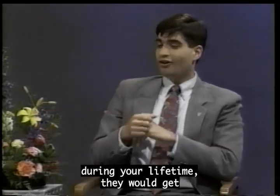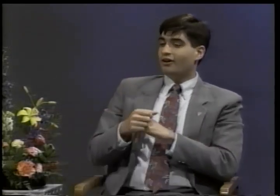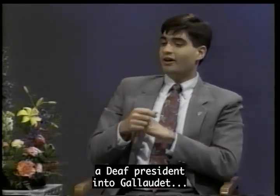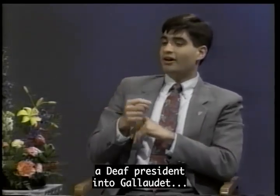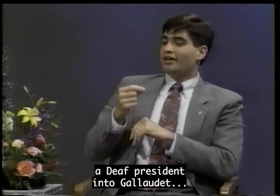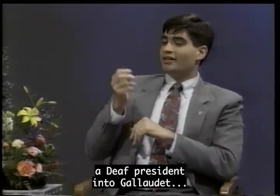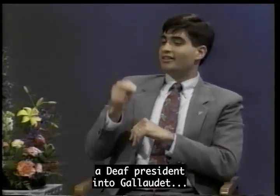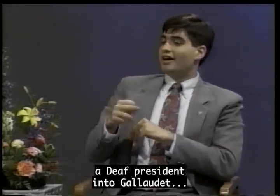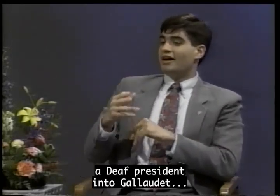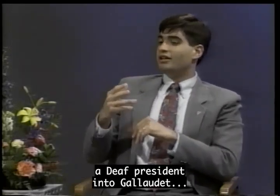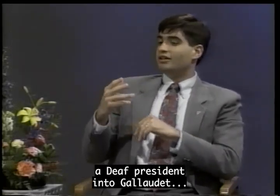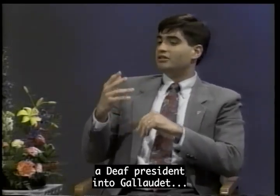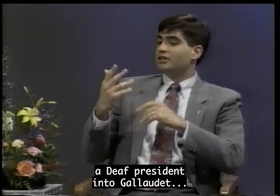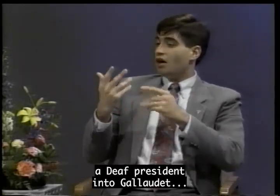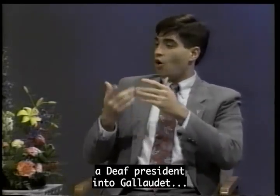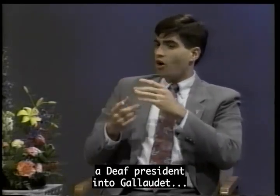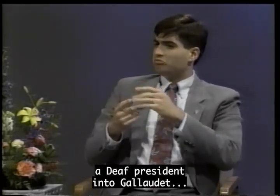president into Gallaudet.